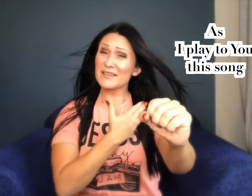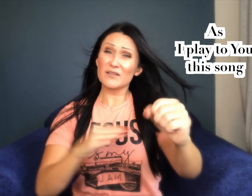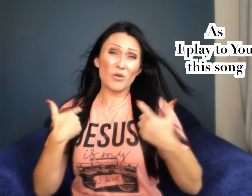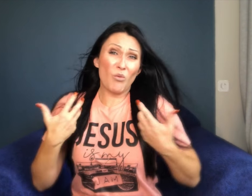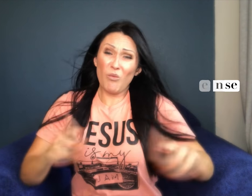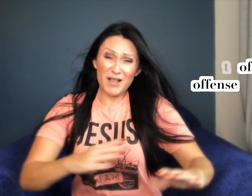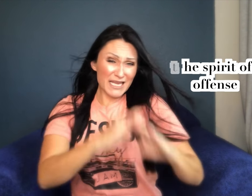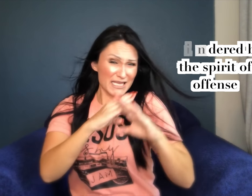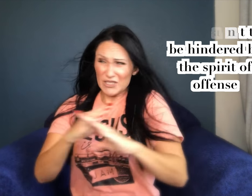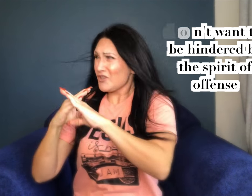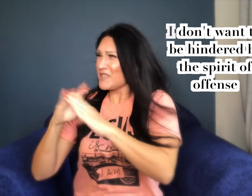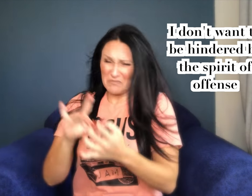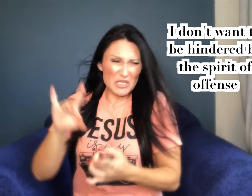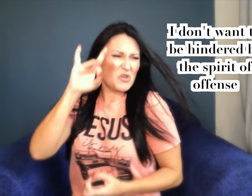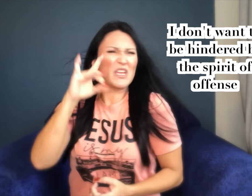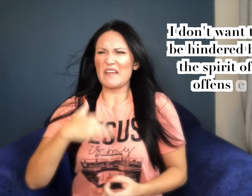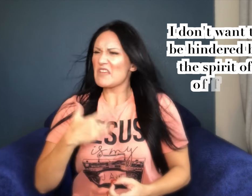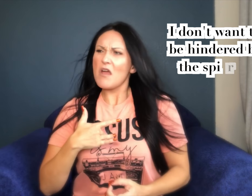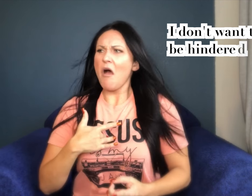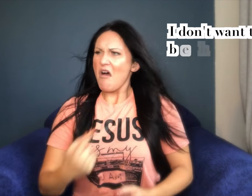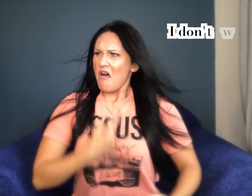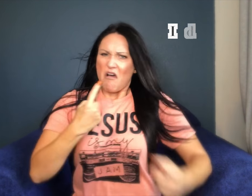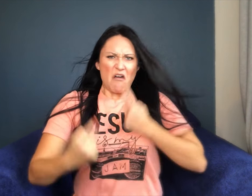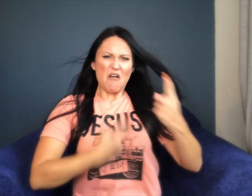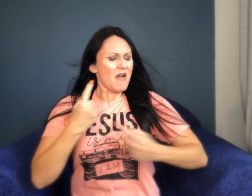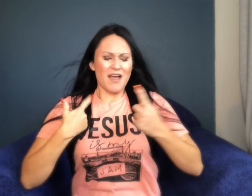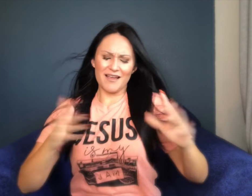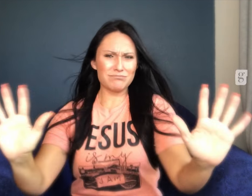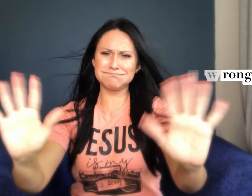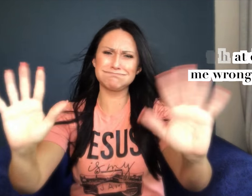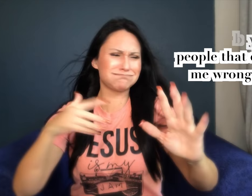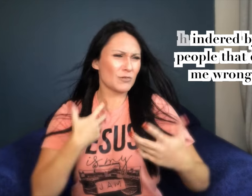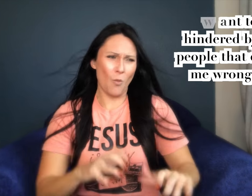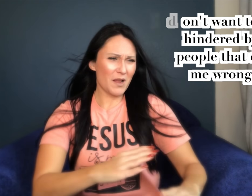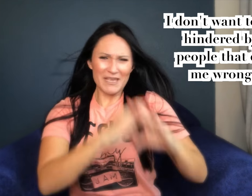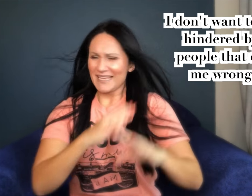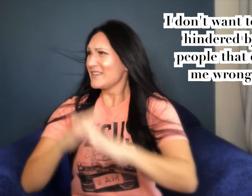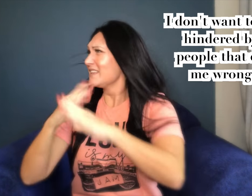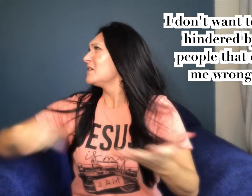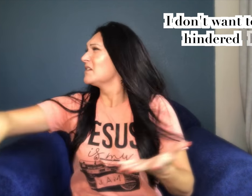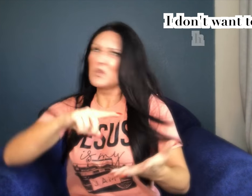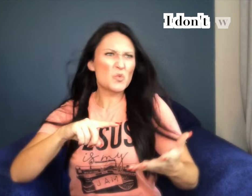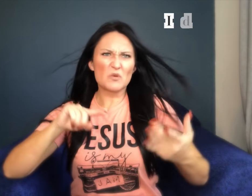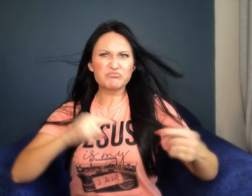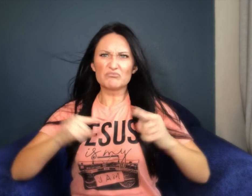don't want to be hindered by the spirit of offense. I don't want to be hindered by people that do me